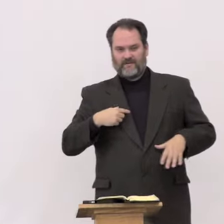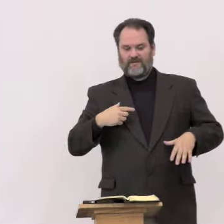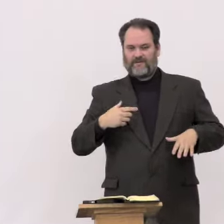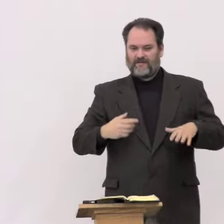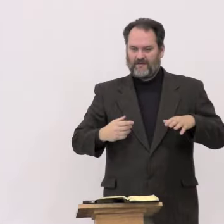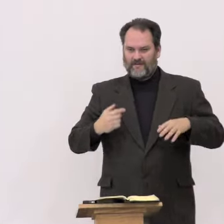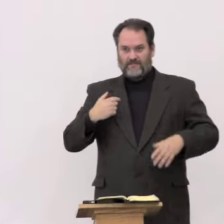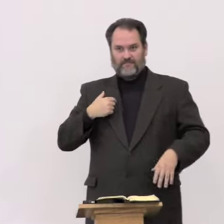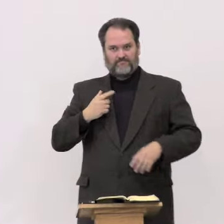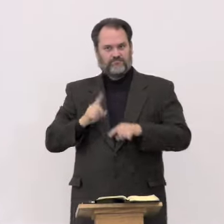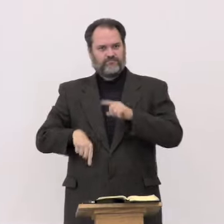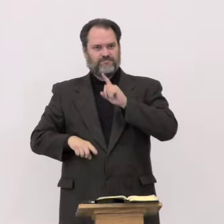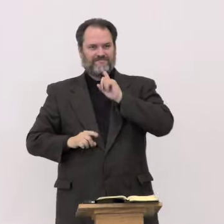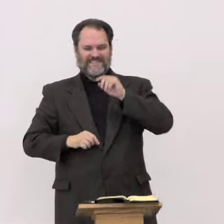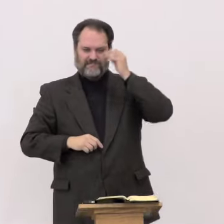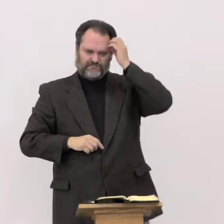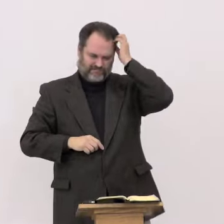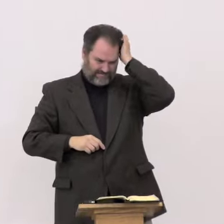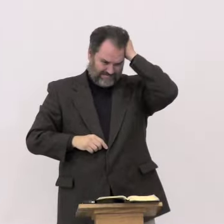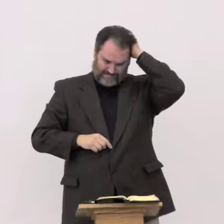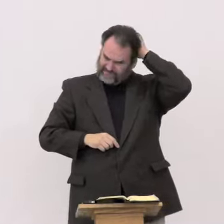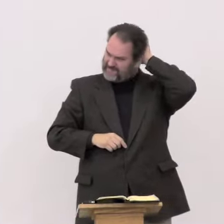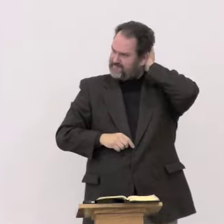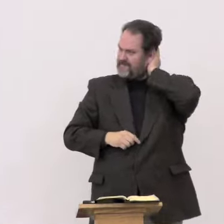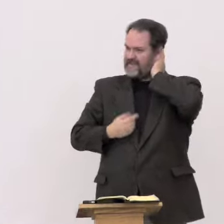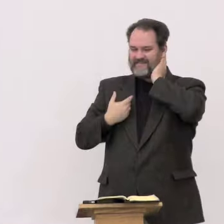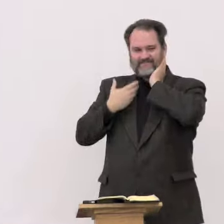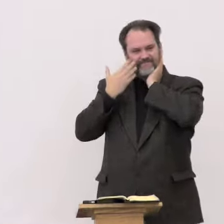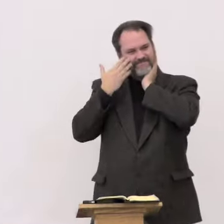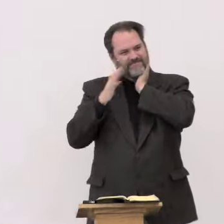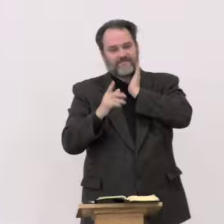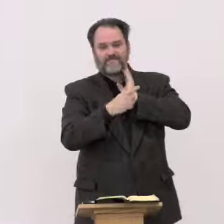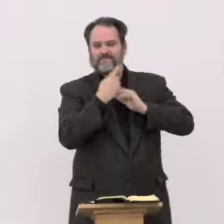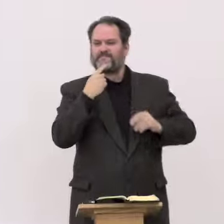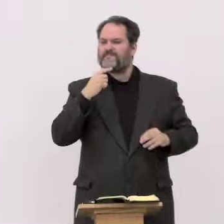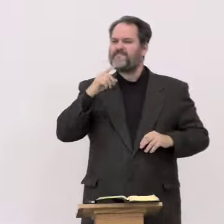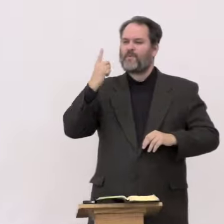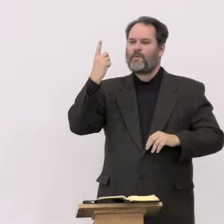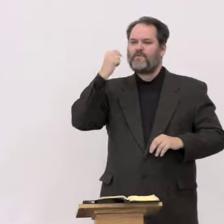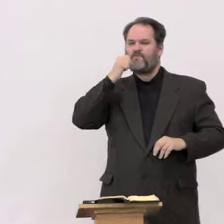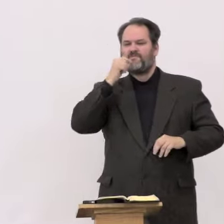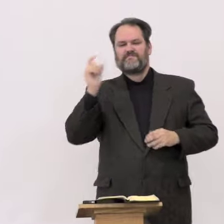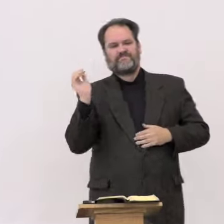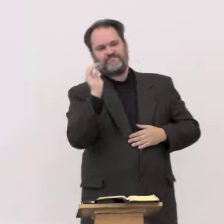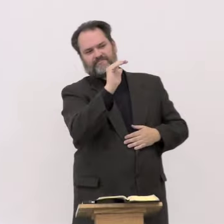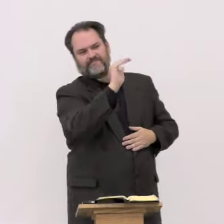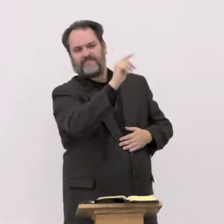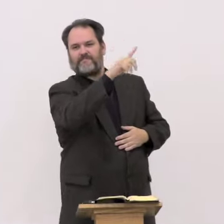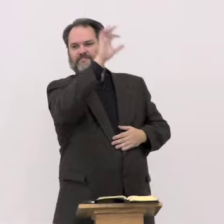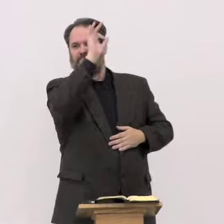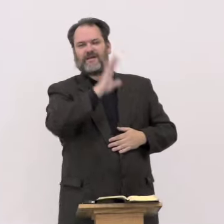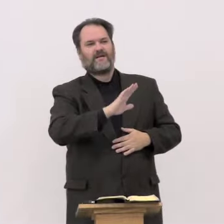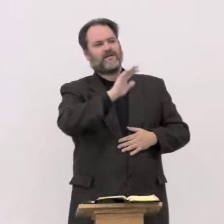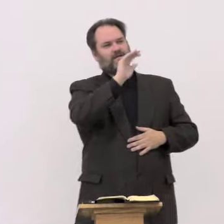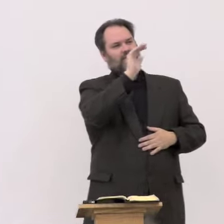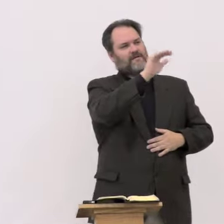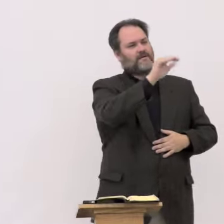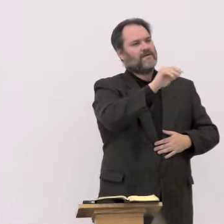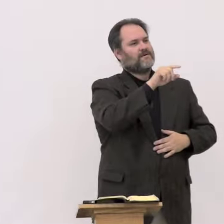question, and I couldn't answer it. It's too hard. He said one girl told him,